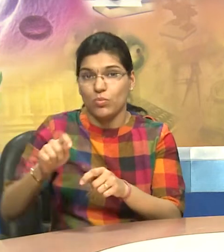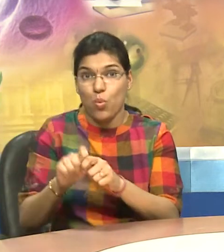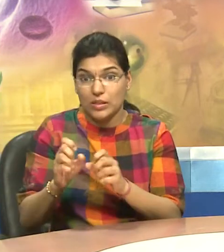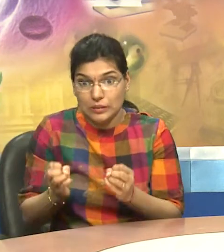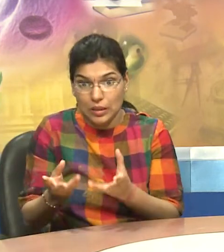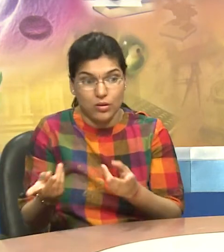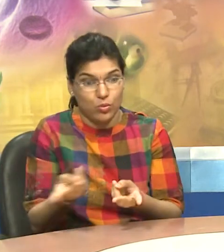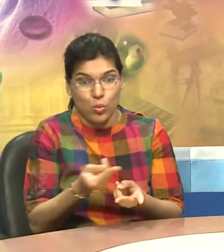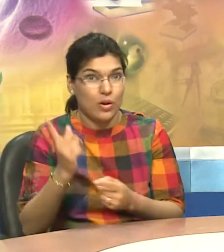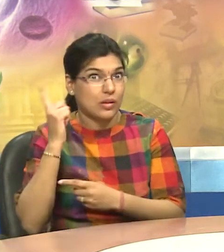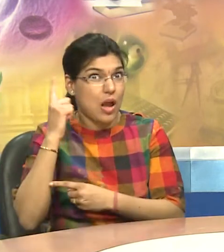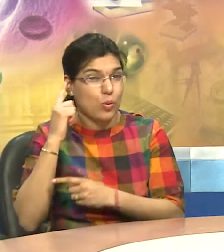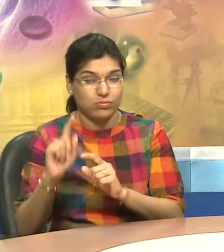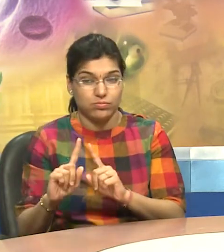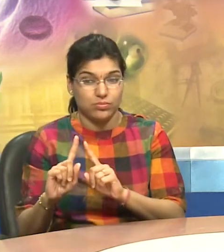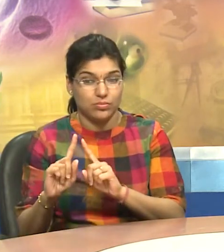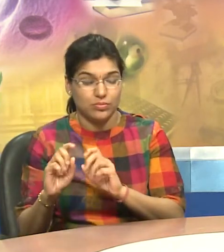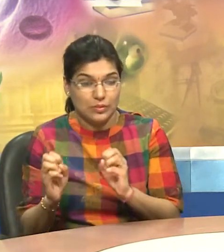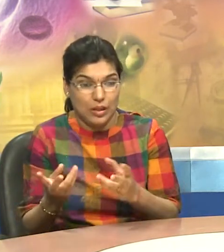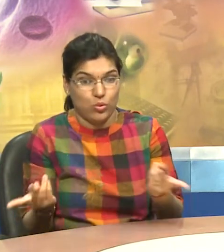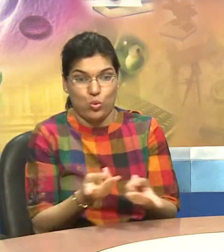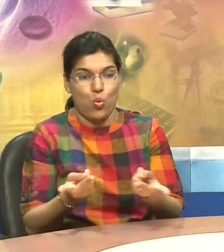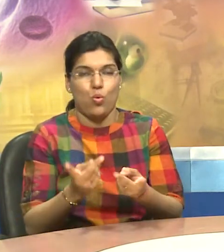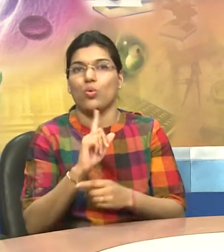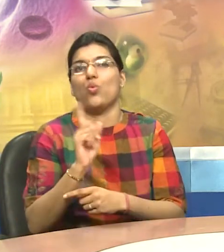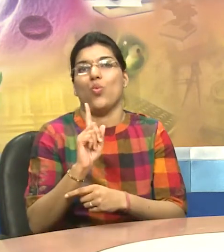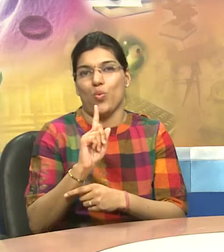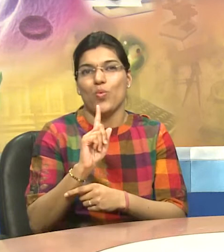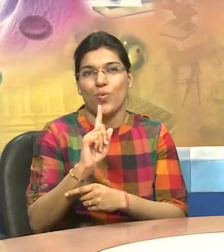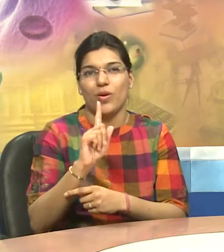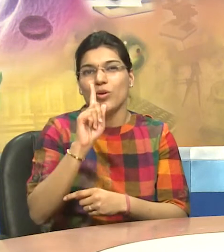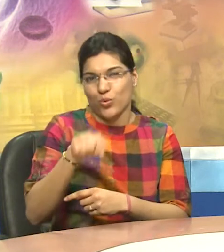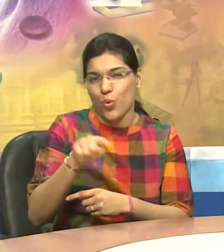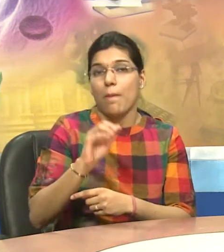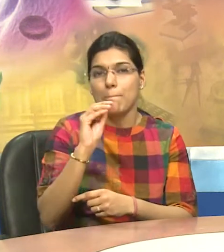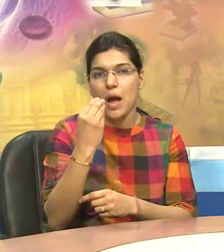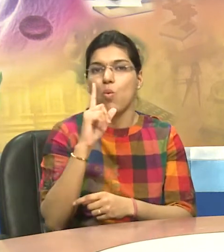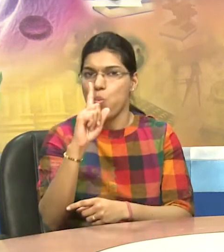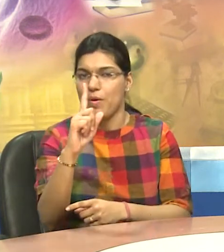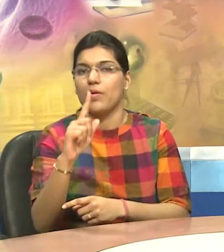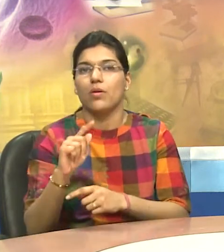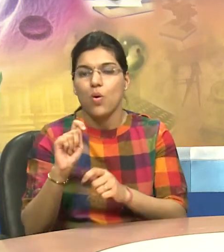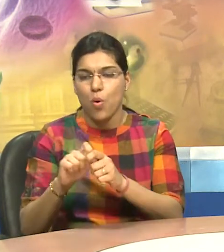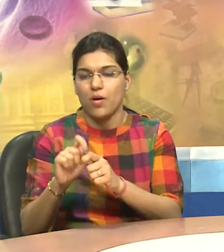washing machine. When we both start it together, it will create a loud